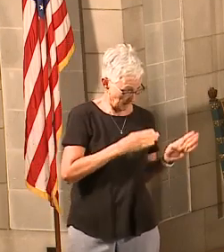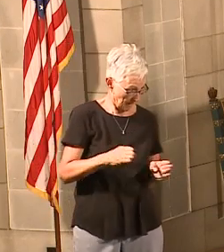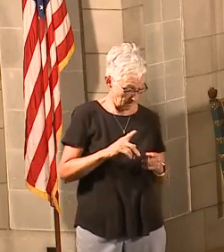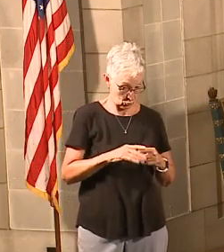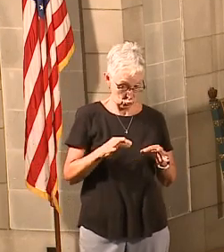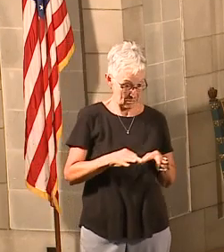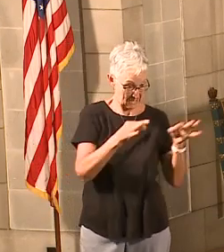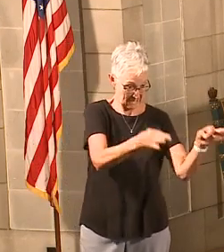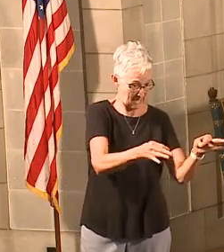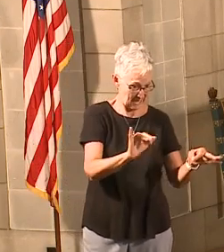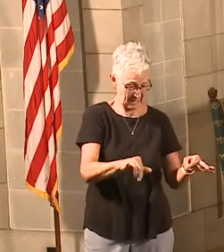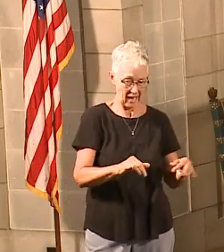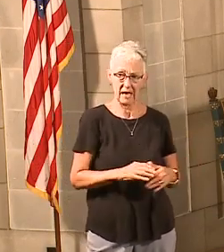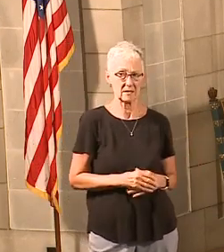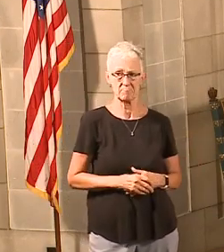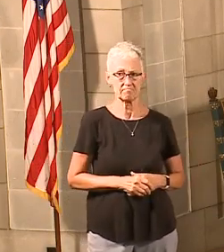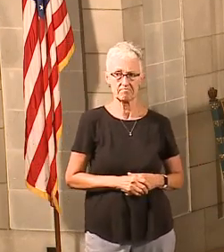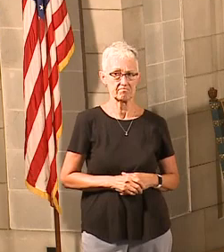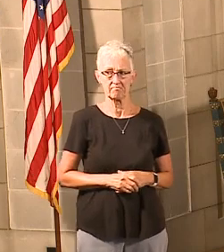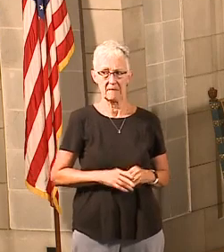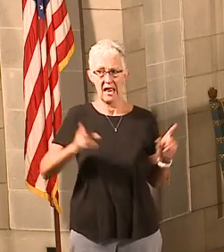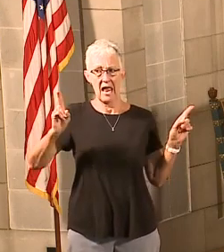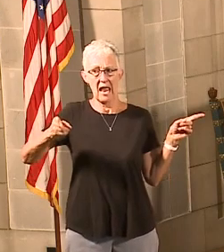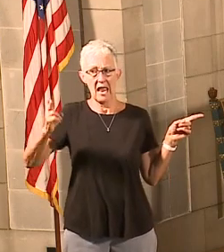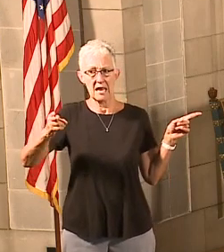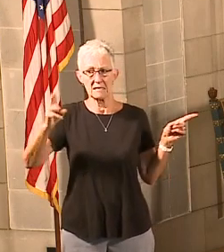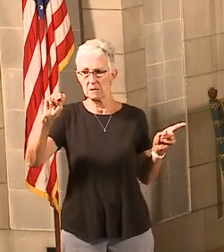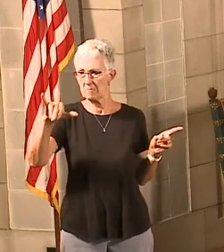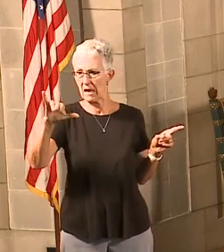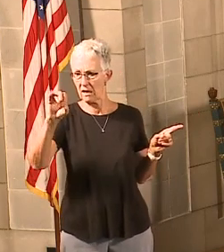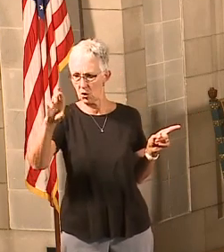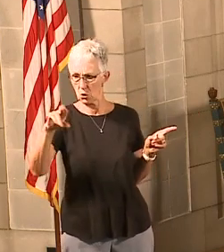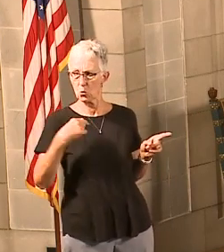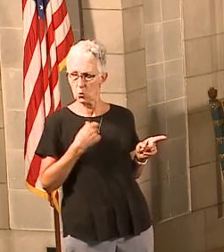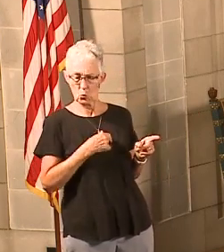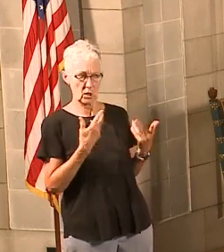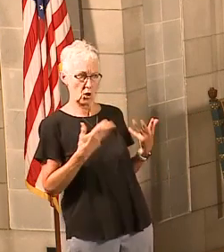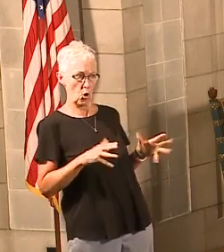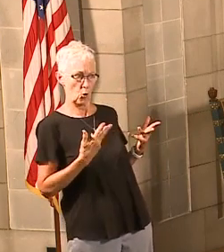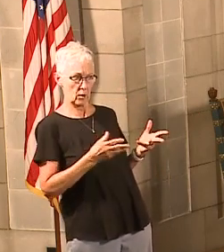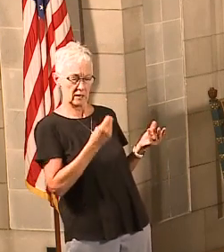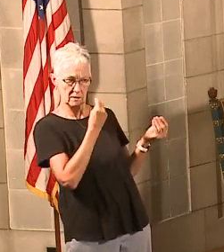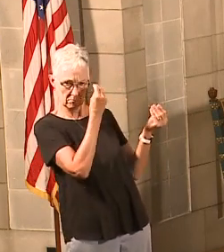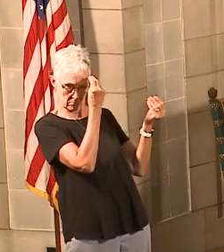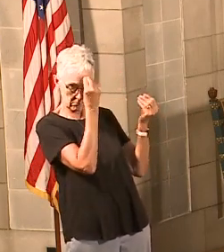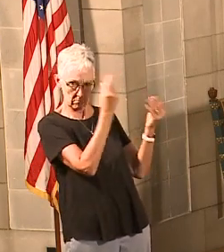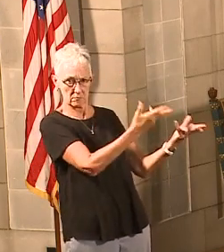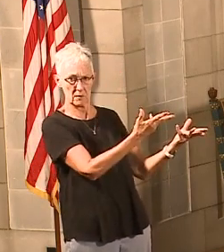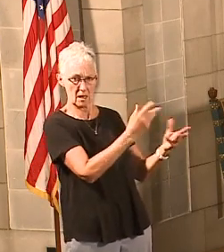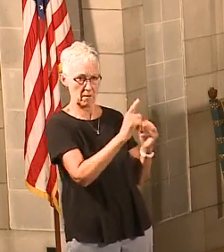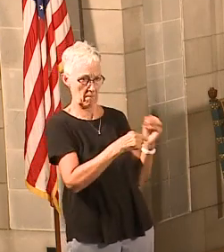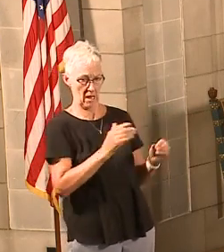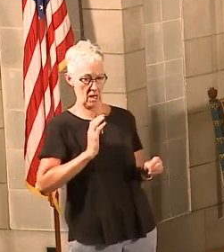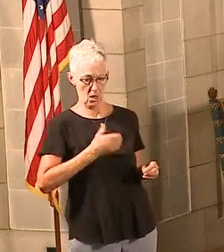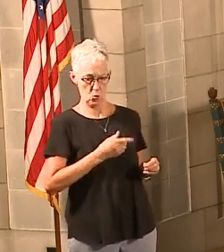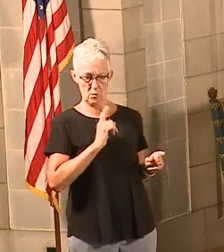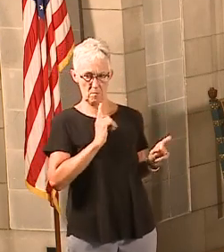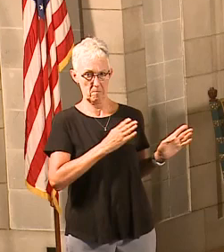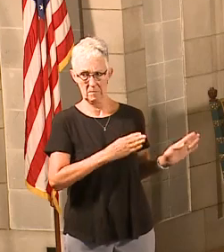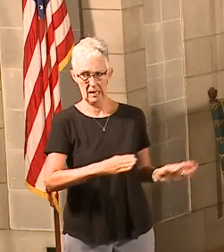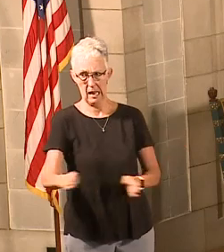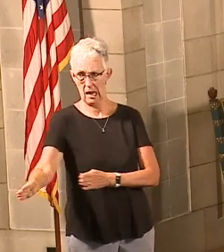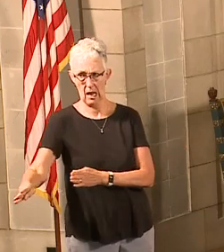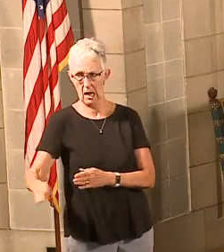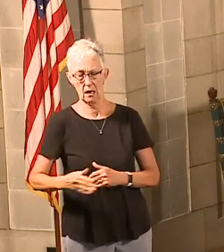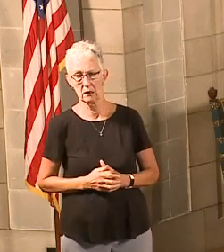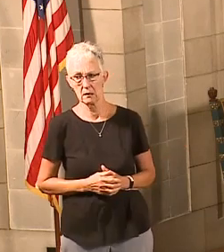Again, the role of the mayor, we gave him a briefing, a heads up, as a courtesy with regard to our plans. But the plans are really